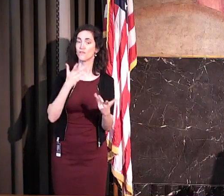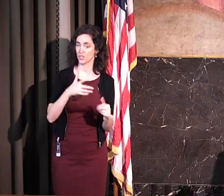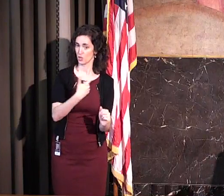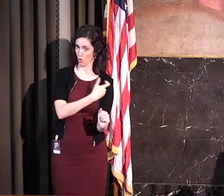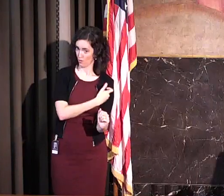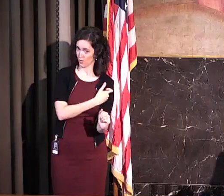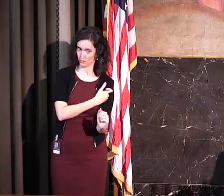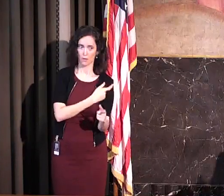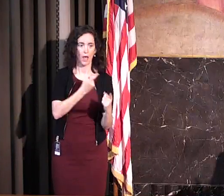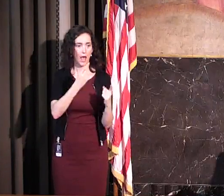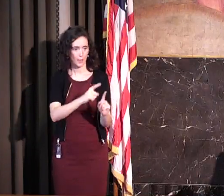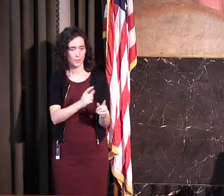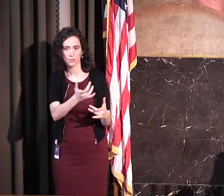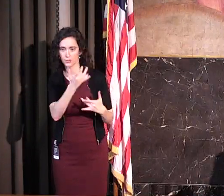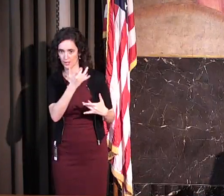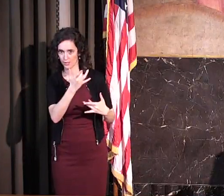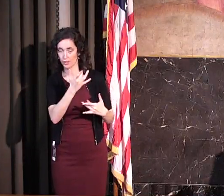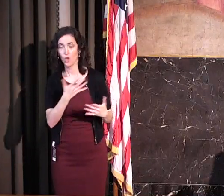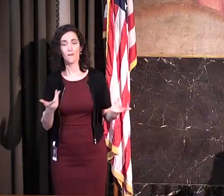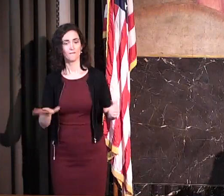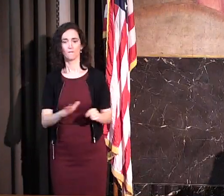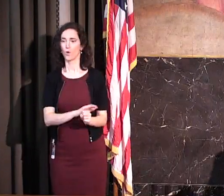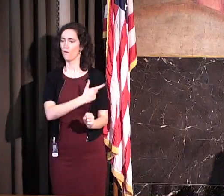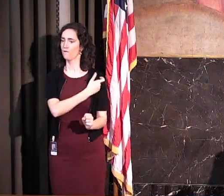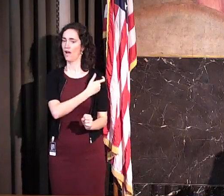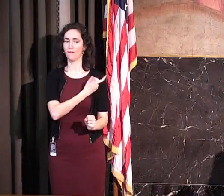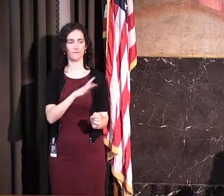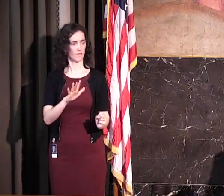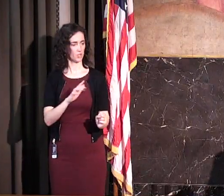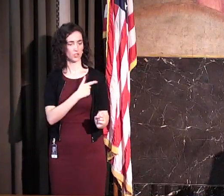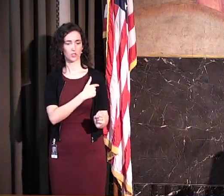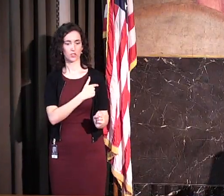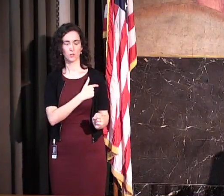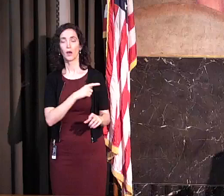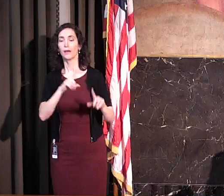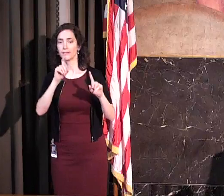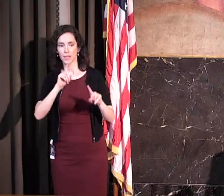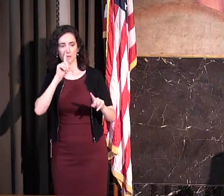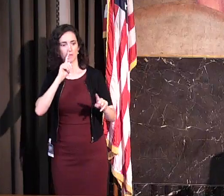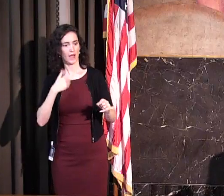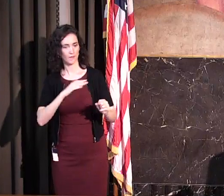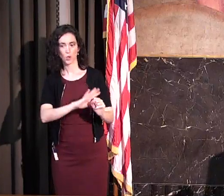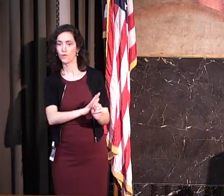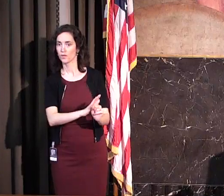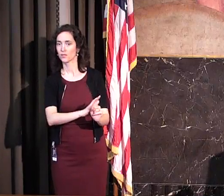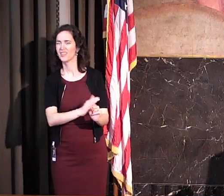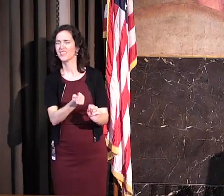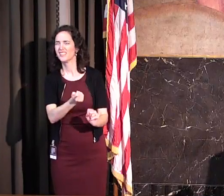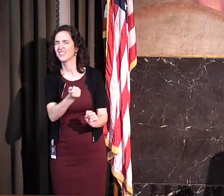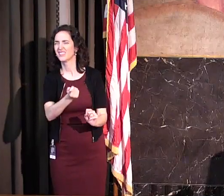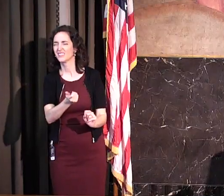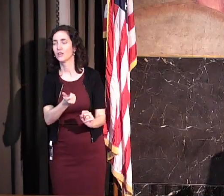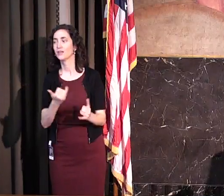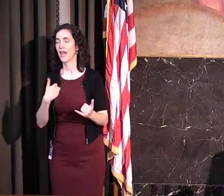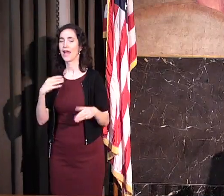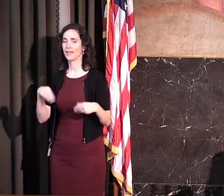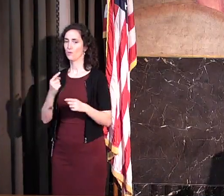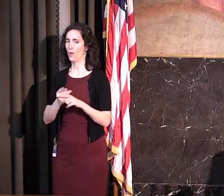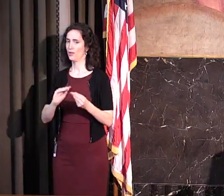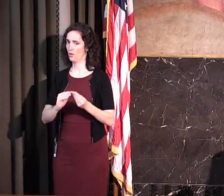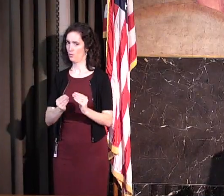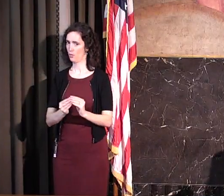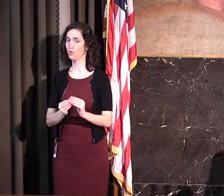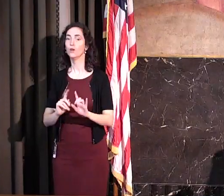of breakthrough cases. These are people who are fully vaccinated and still test positive for COVID. I'm going to give you those numbers right now, but I'm going